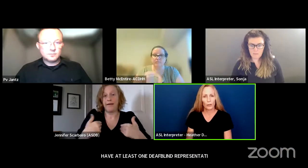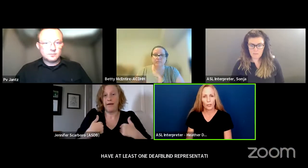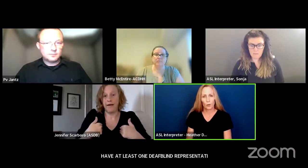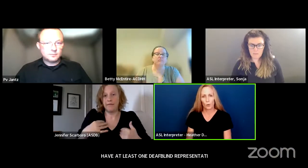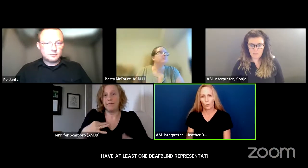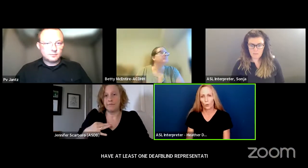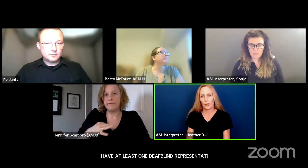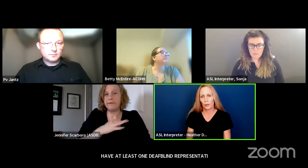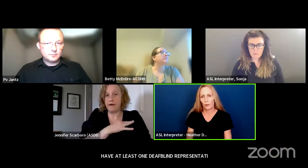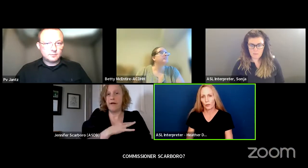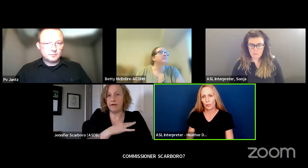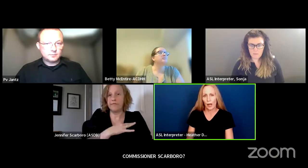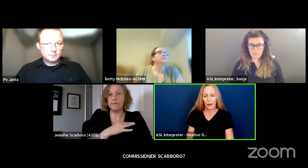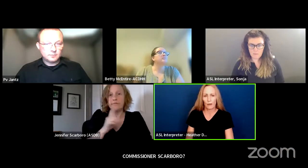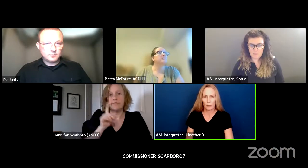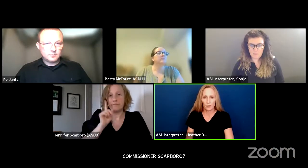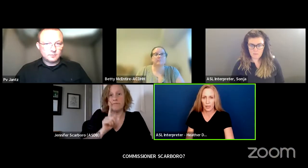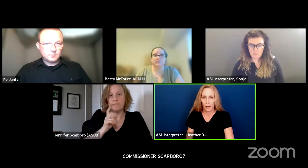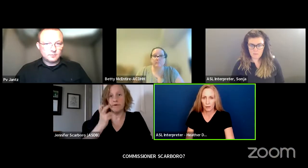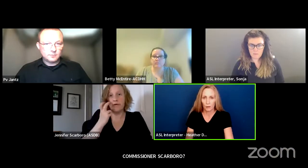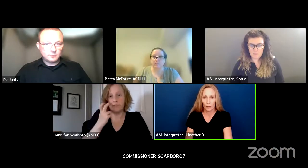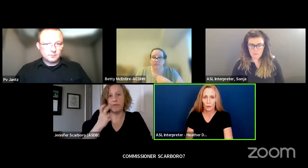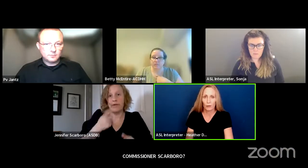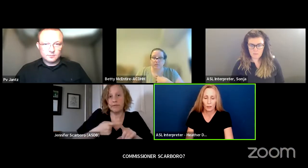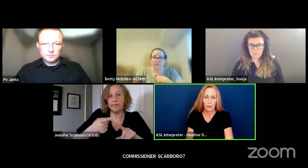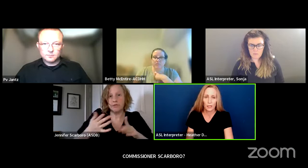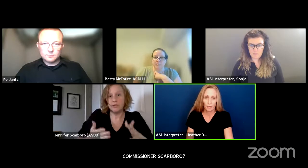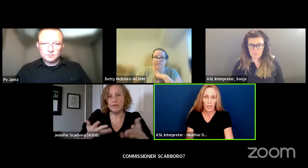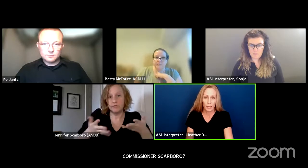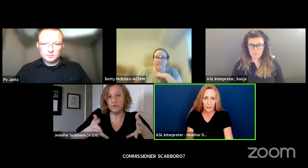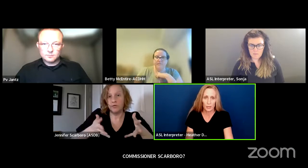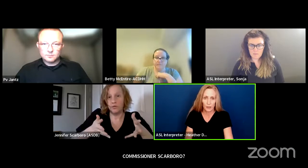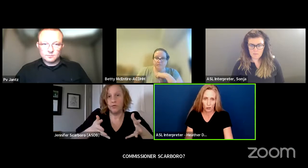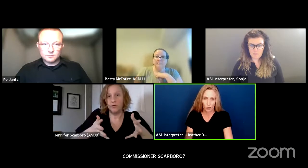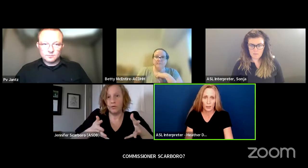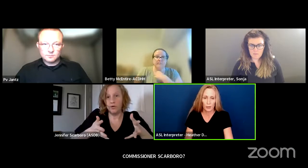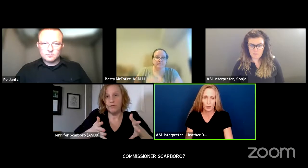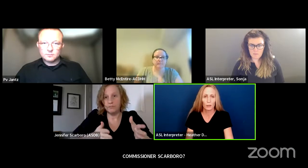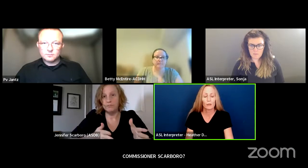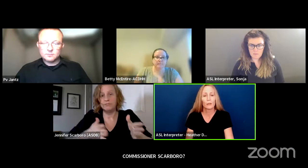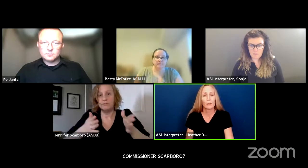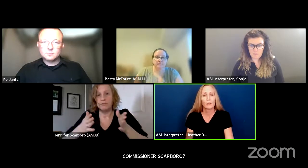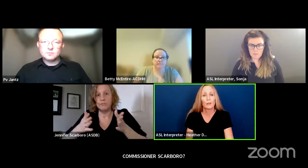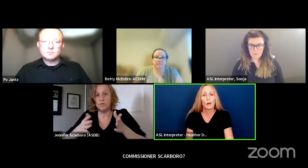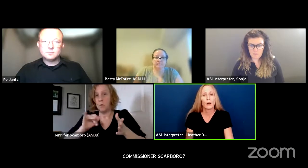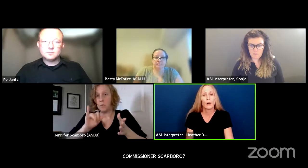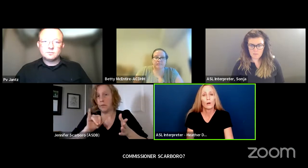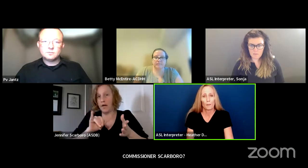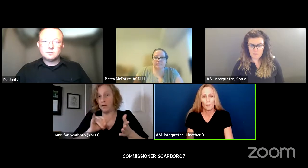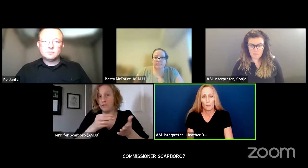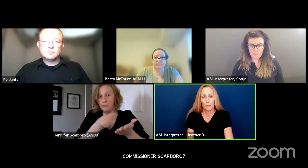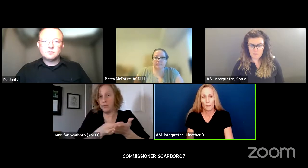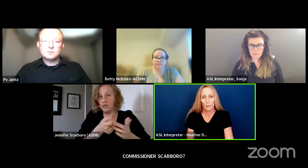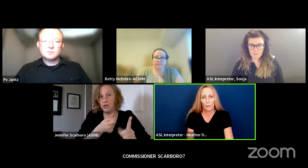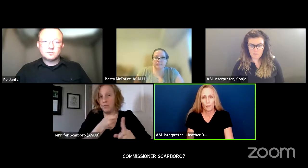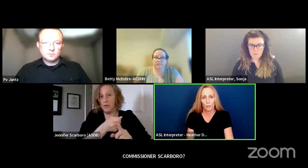I'm wondering, we currently have staff, deaf-blind specialist,